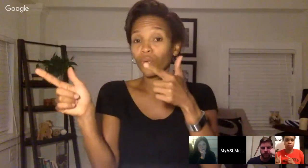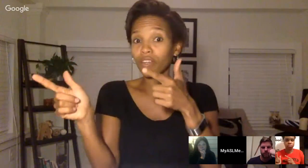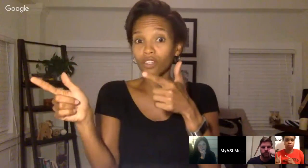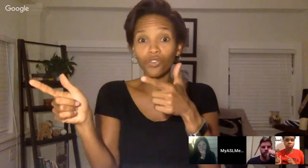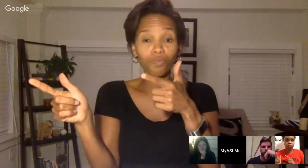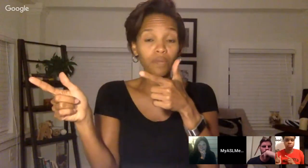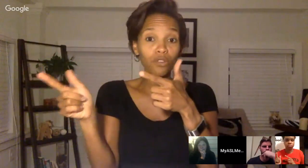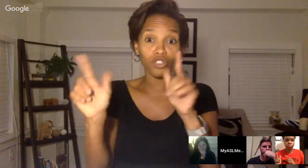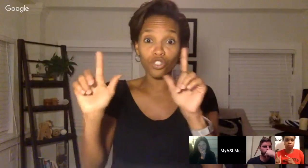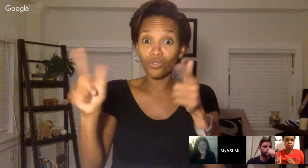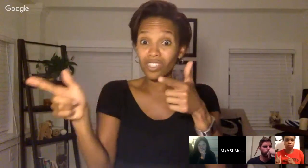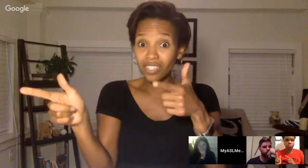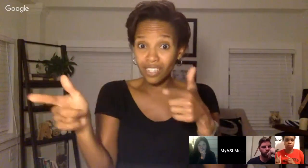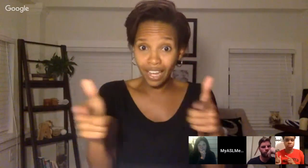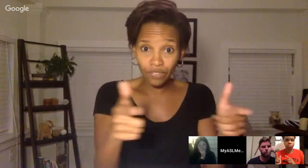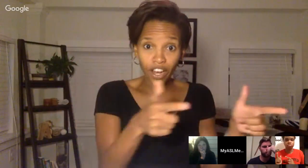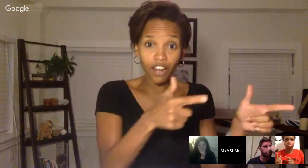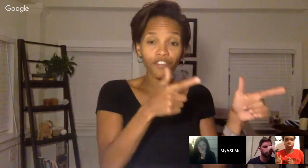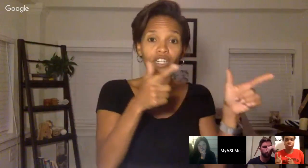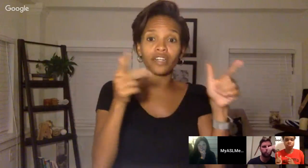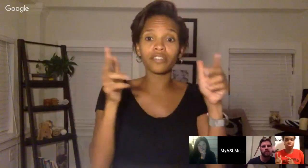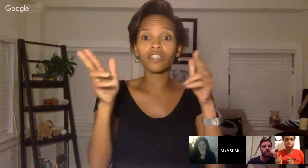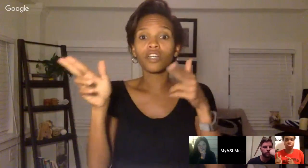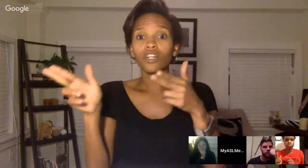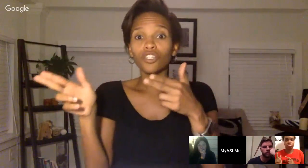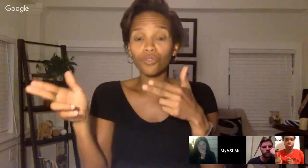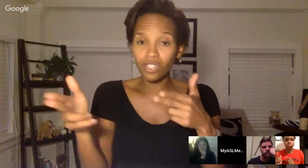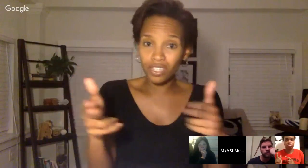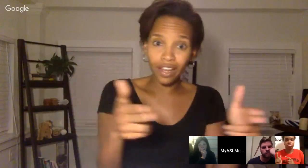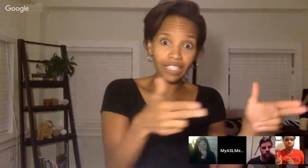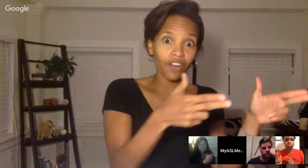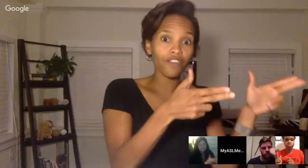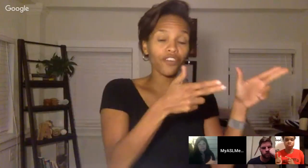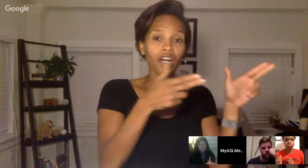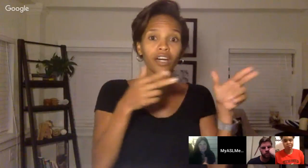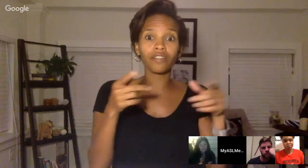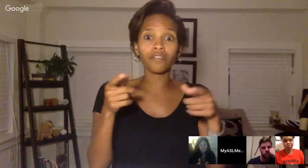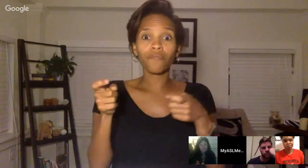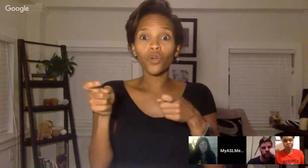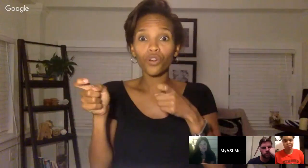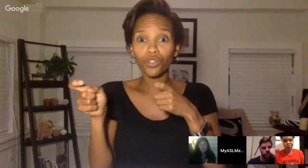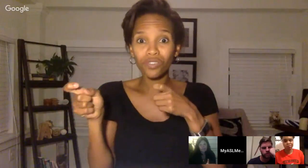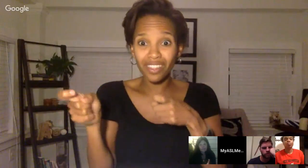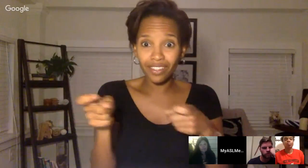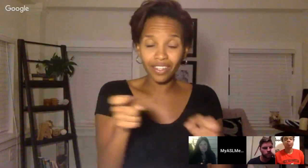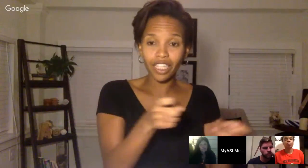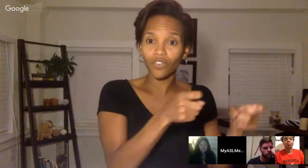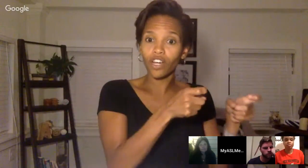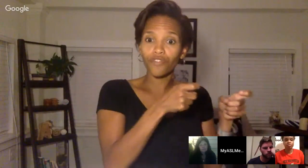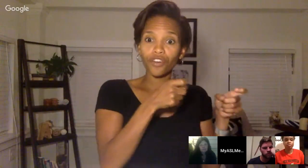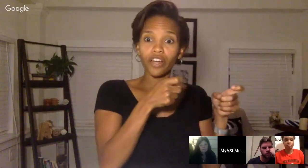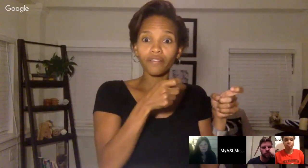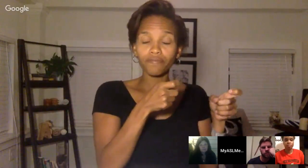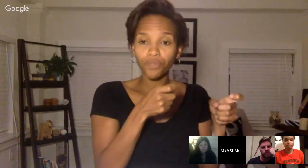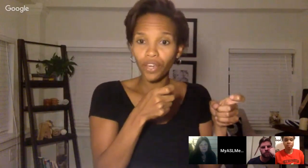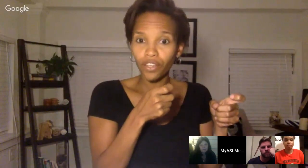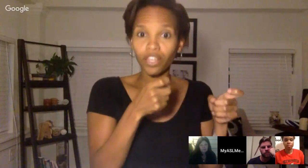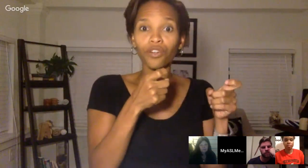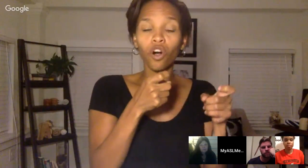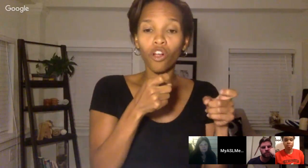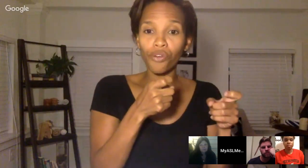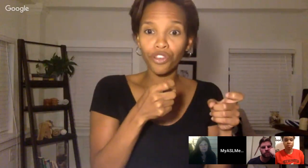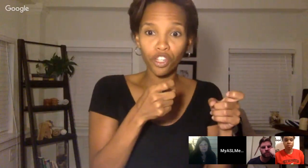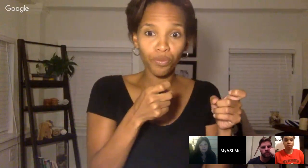And people use this classifier for gun, use this classifier for gun, or use this classifier for gun.